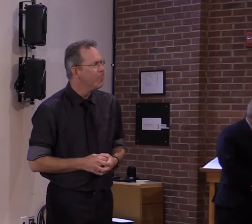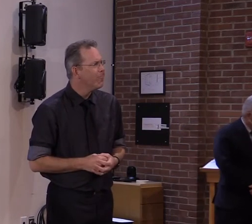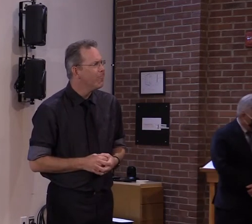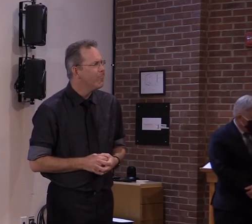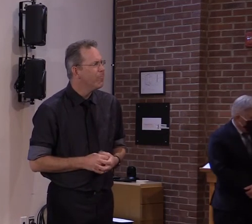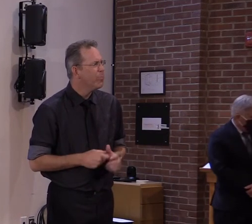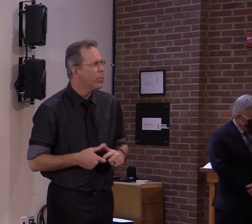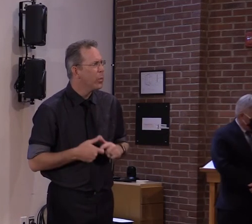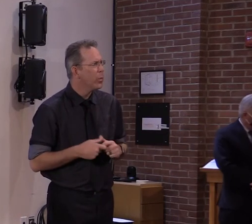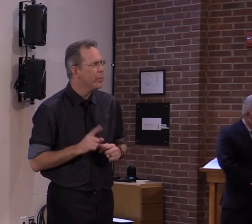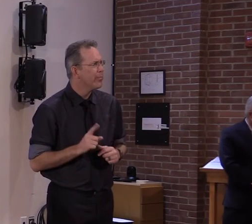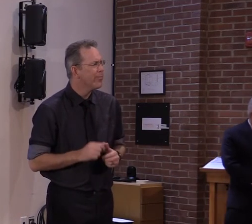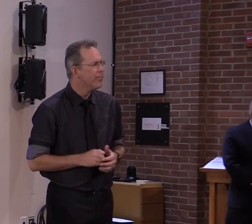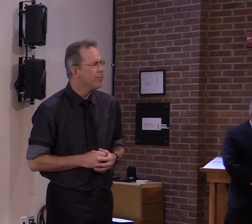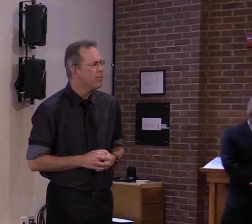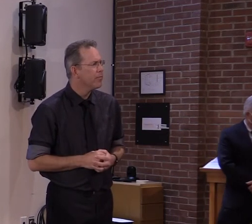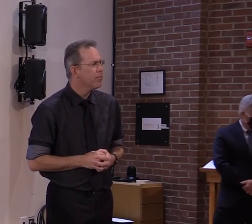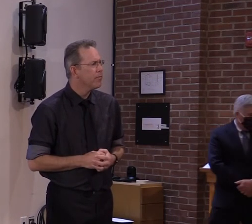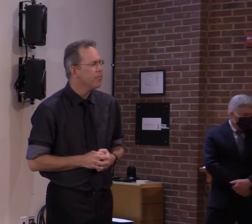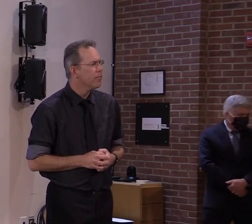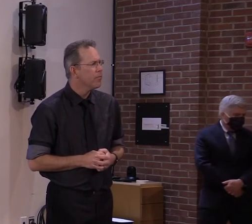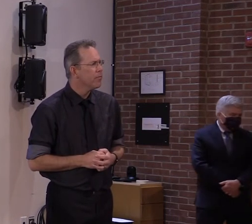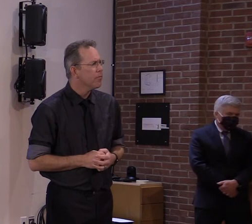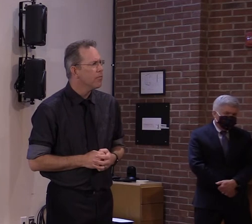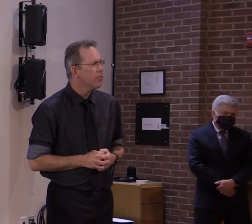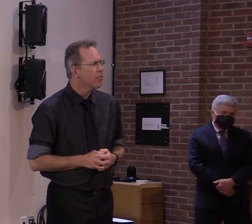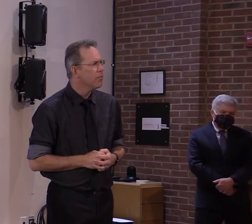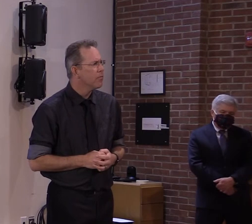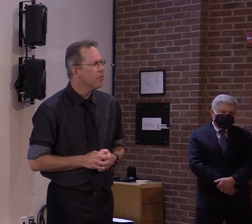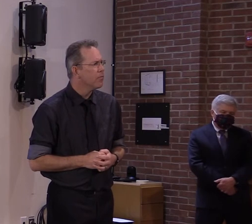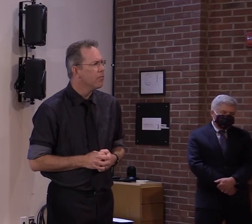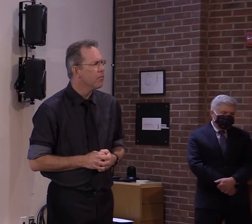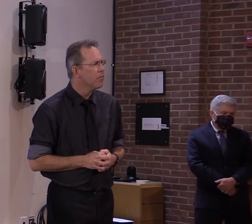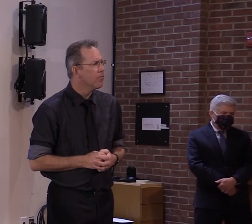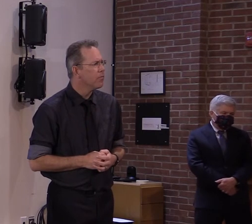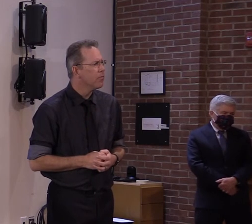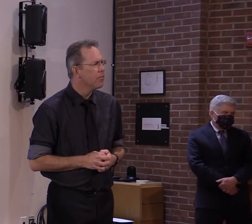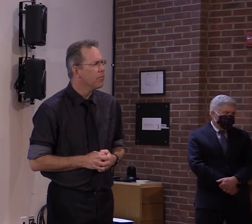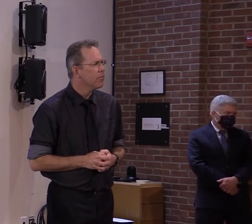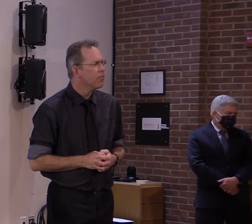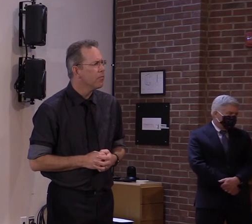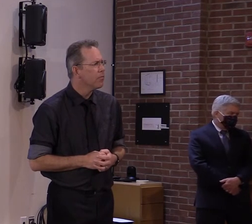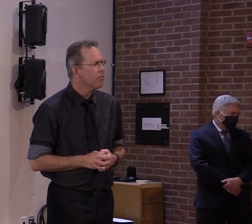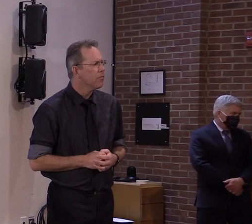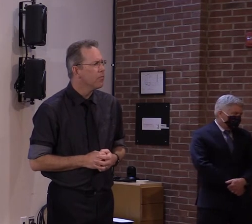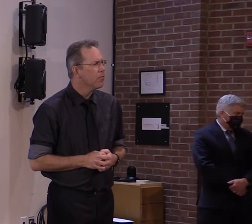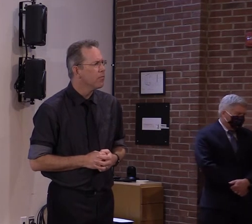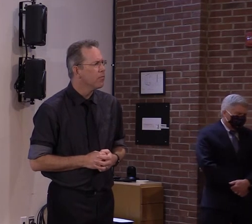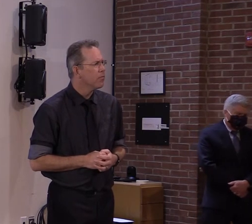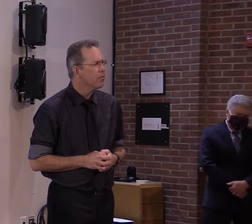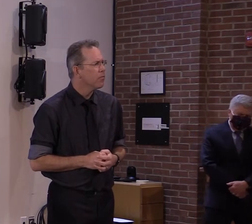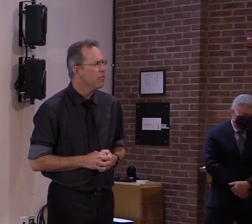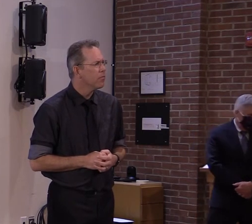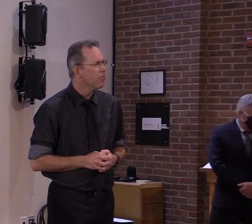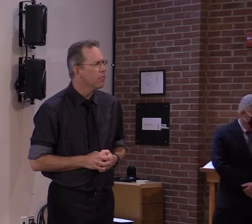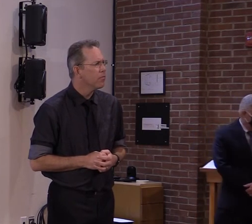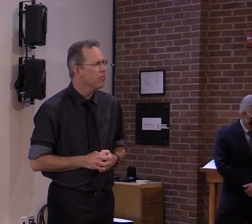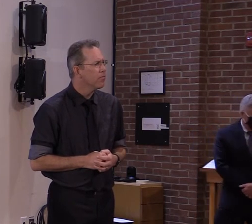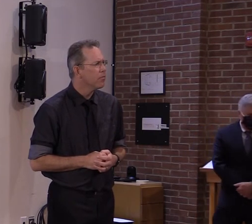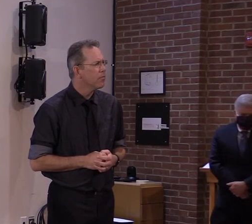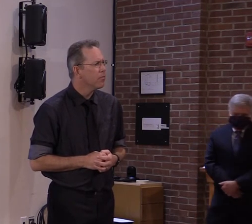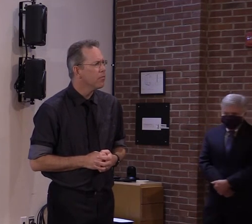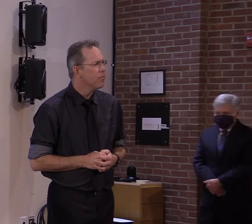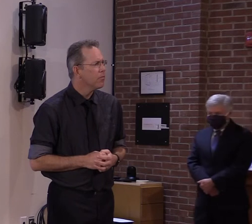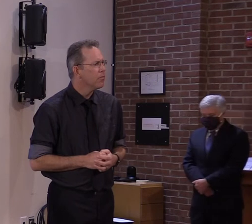weekly unemployment data has been going up, the claims have been going up even before the seasonal variations that the governor had mentioned